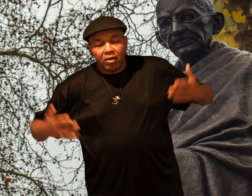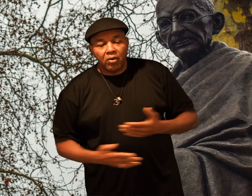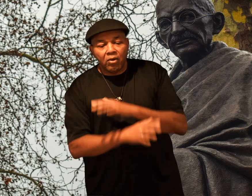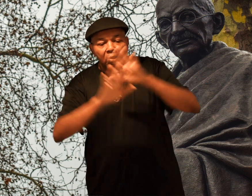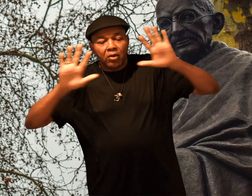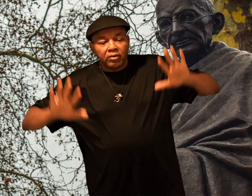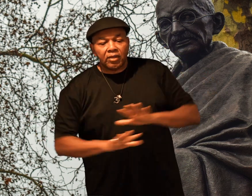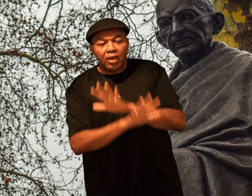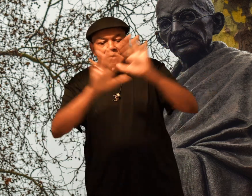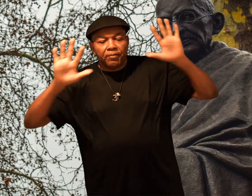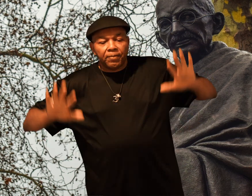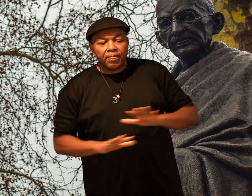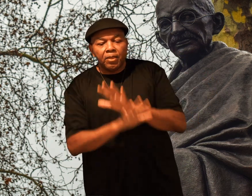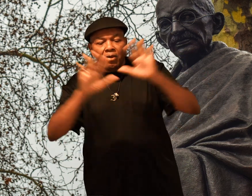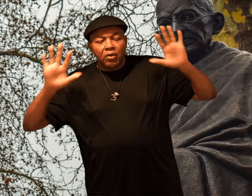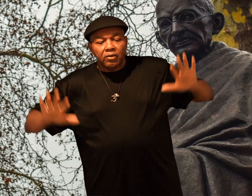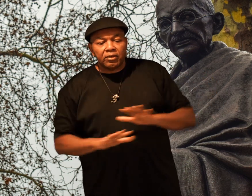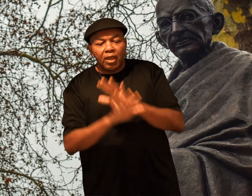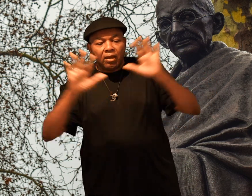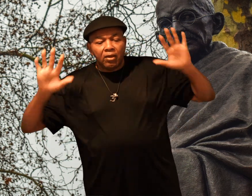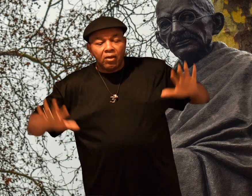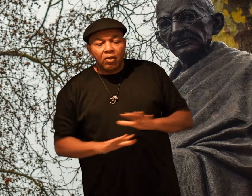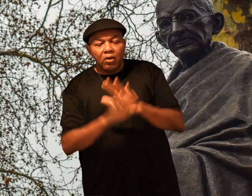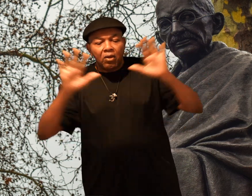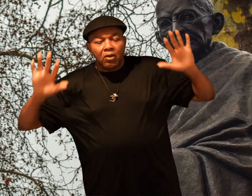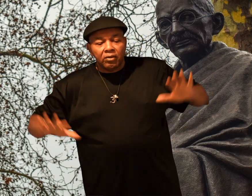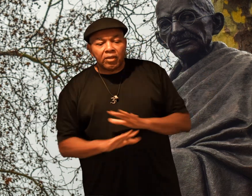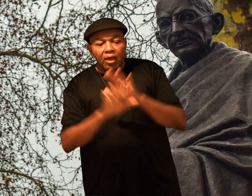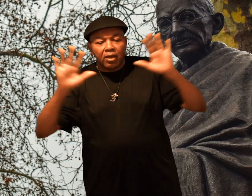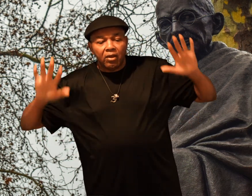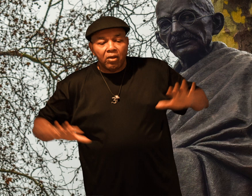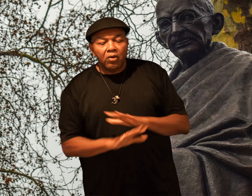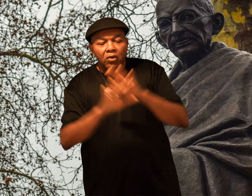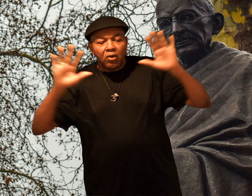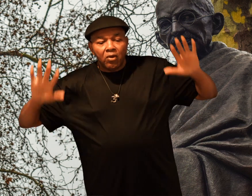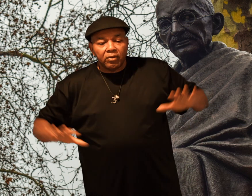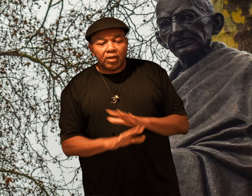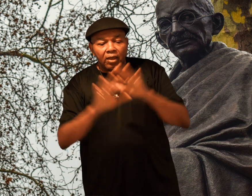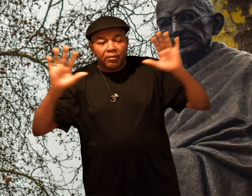away. What if history awaits? What if today's the day?